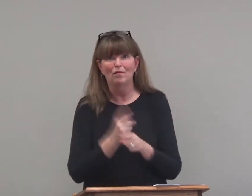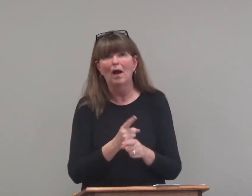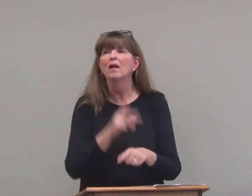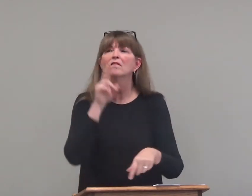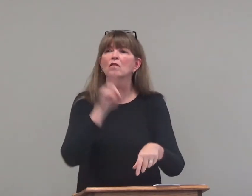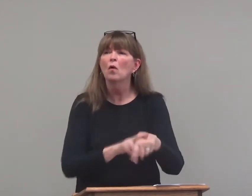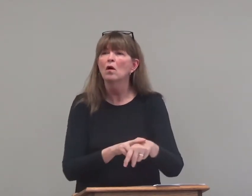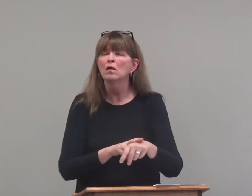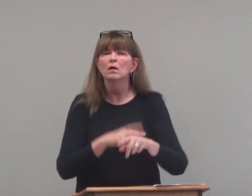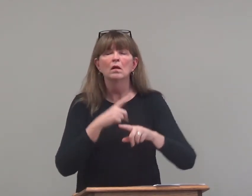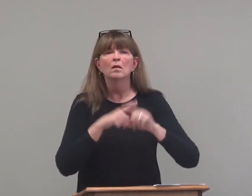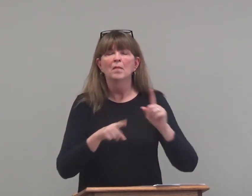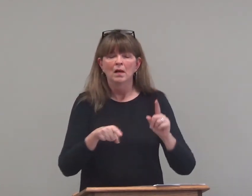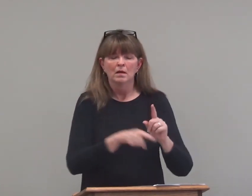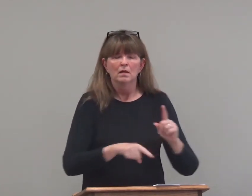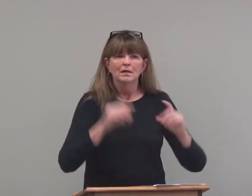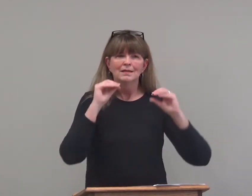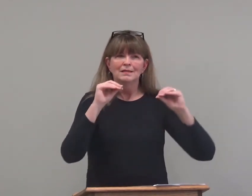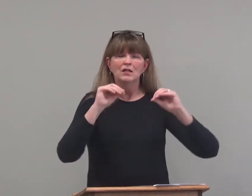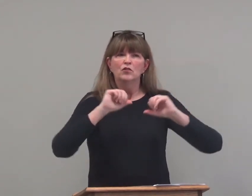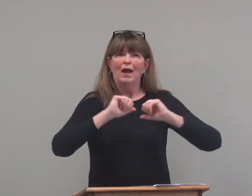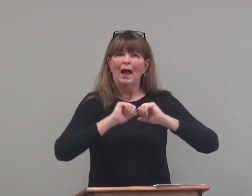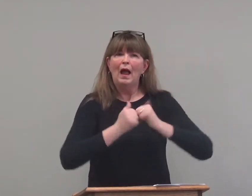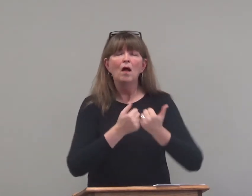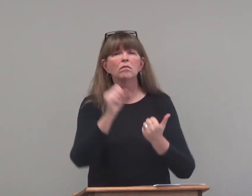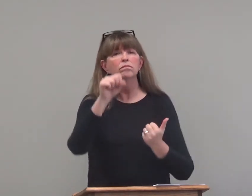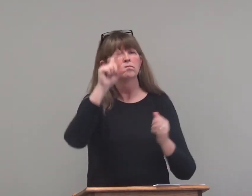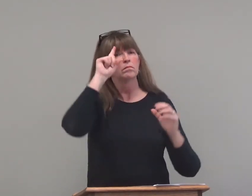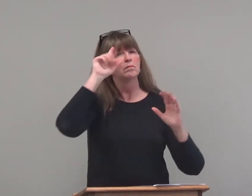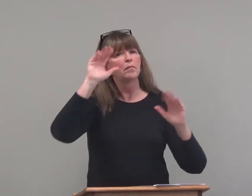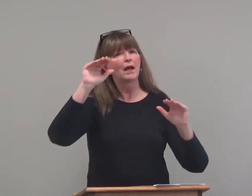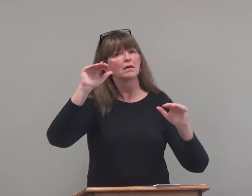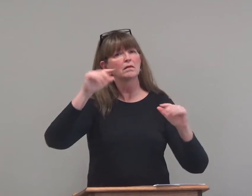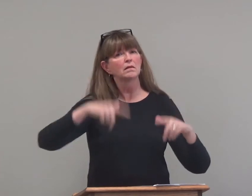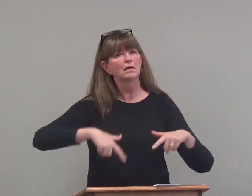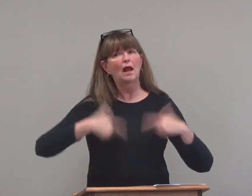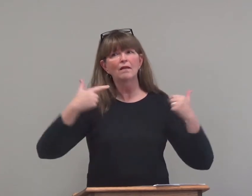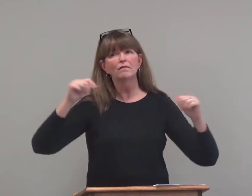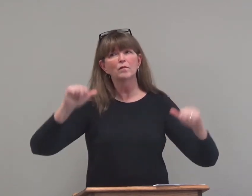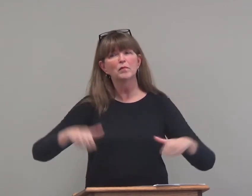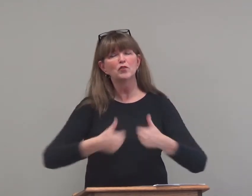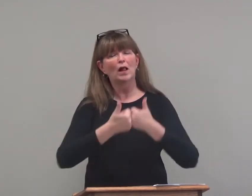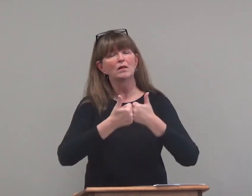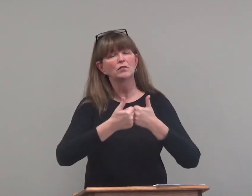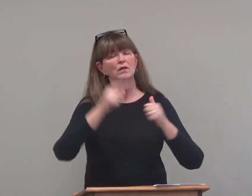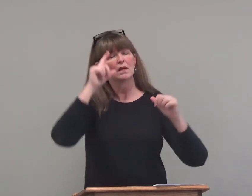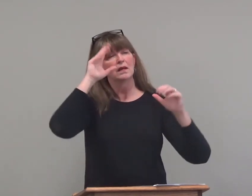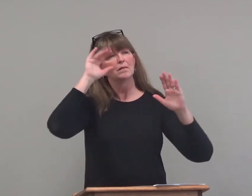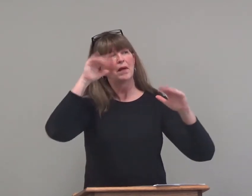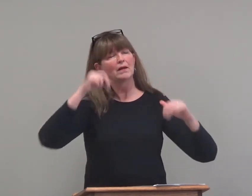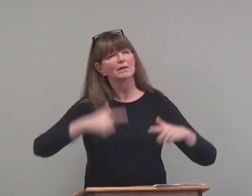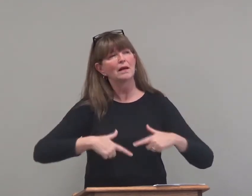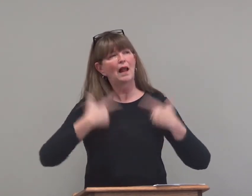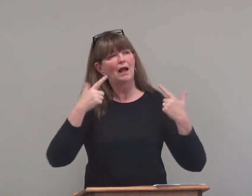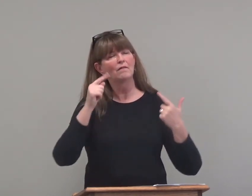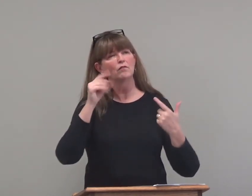We absolutely run away from that. However, these two were teaching us that we need to expect to have challenges within